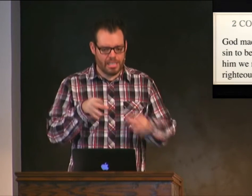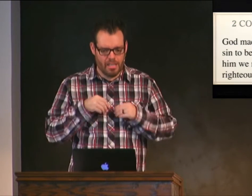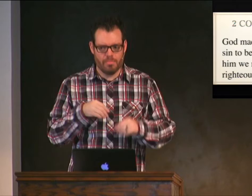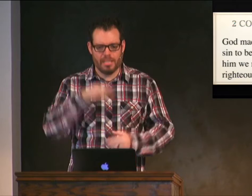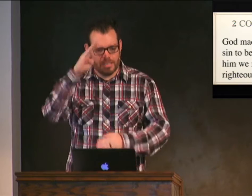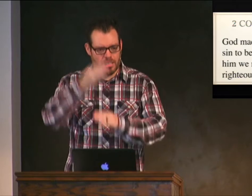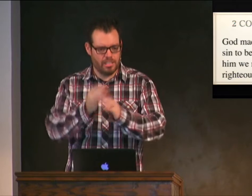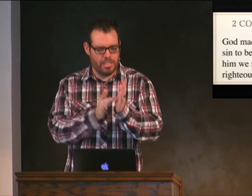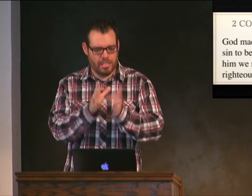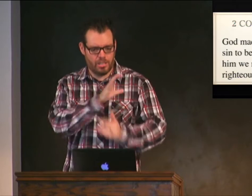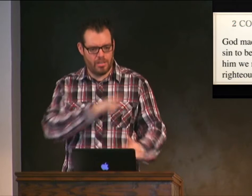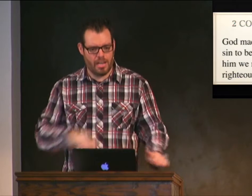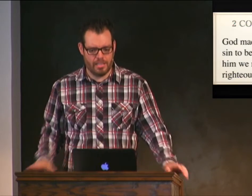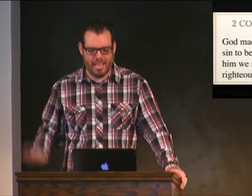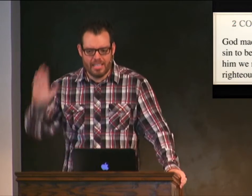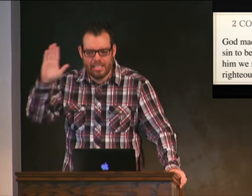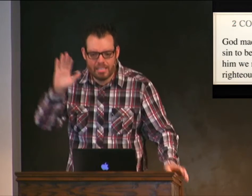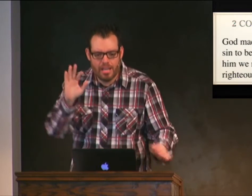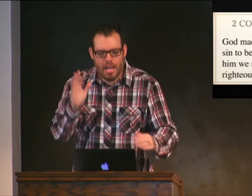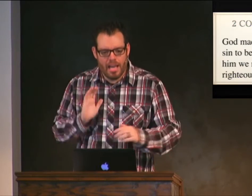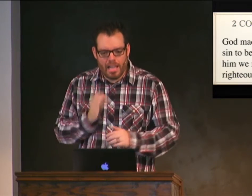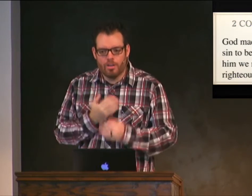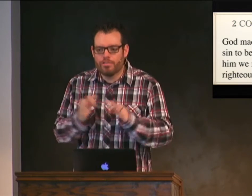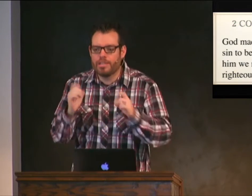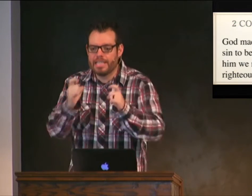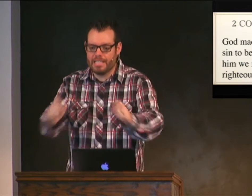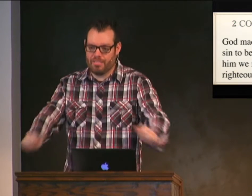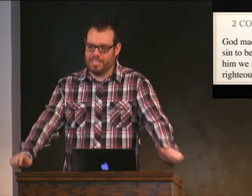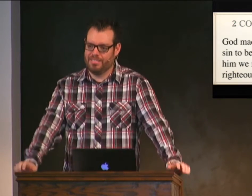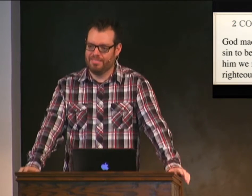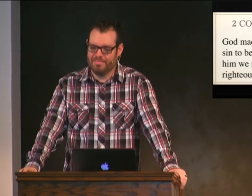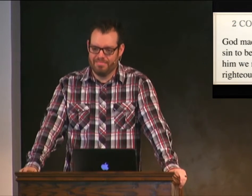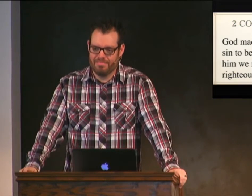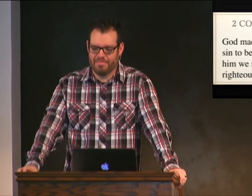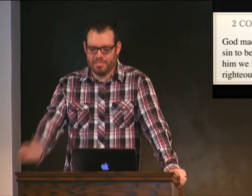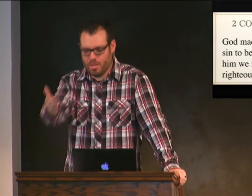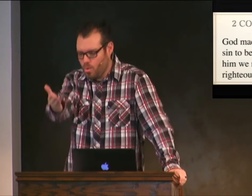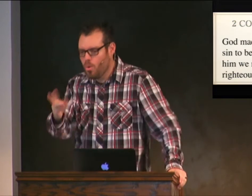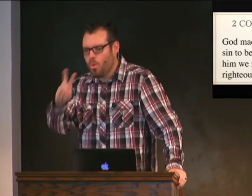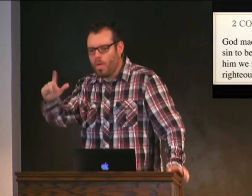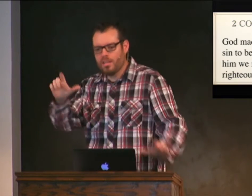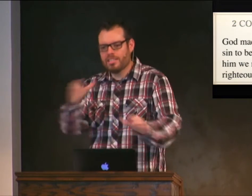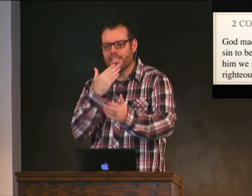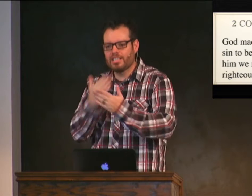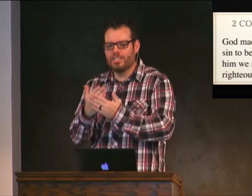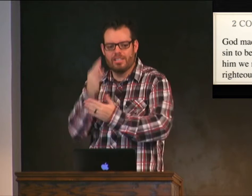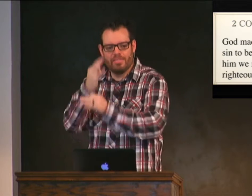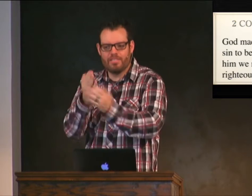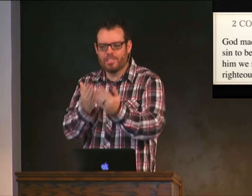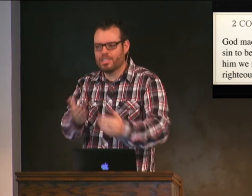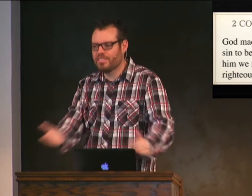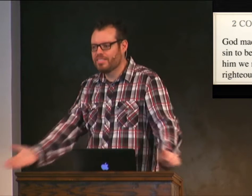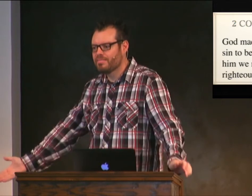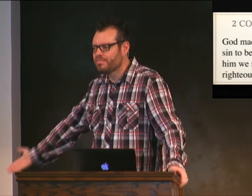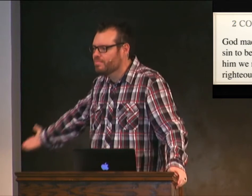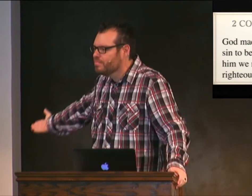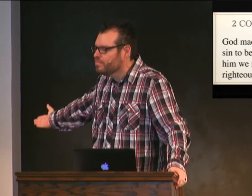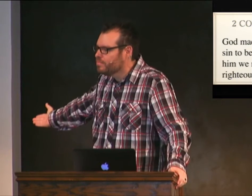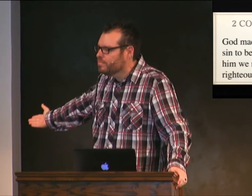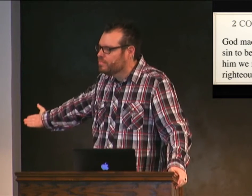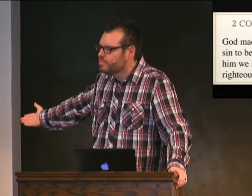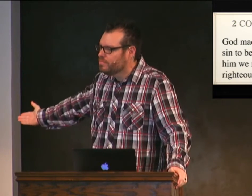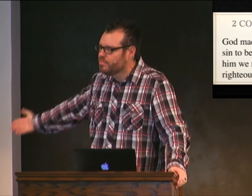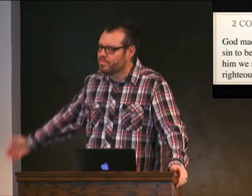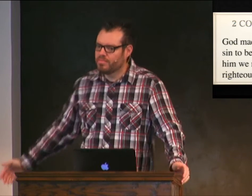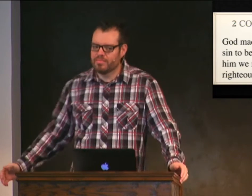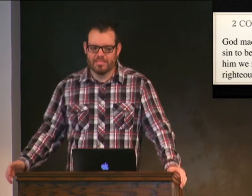seen you set my son, Jesus Christ, in our free gift. So well done, good and faithful servant.